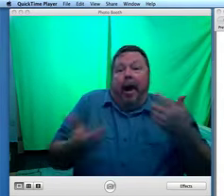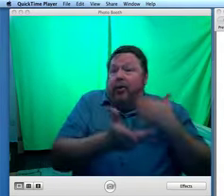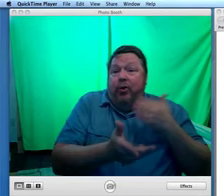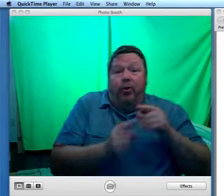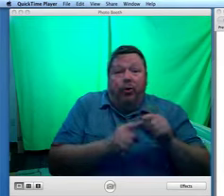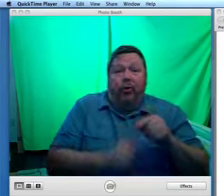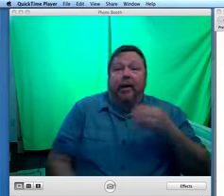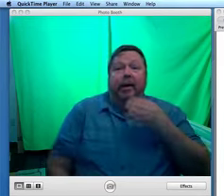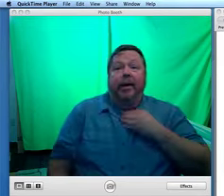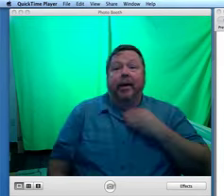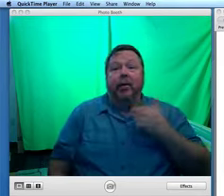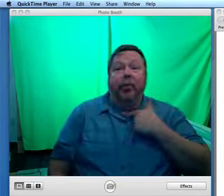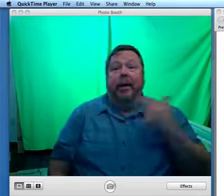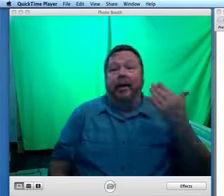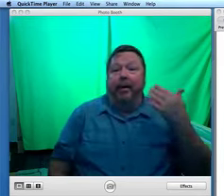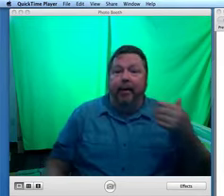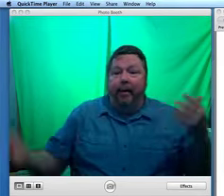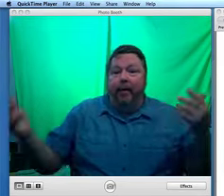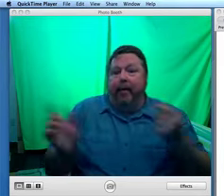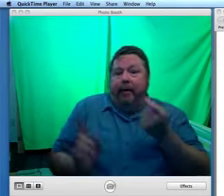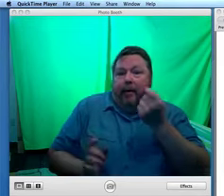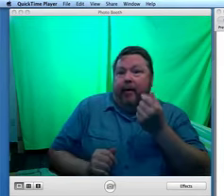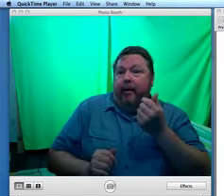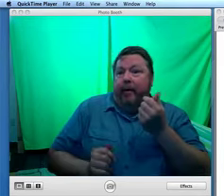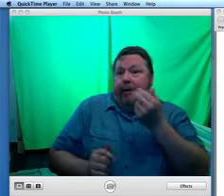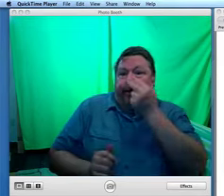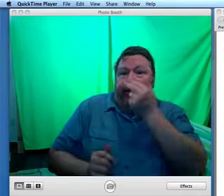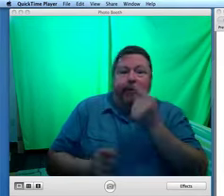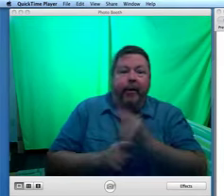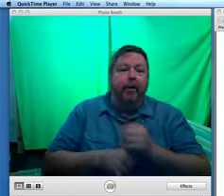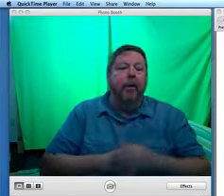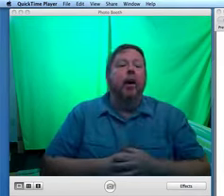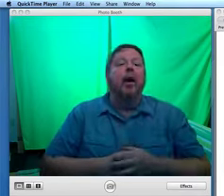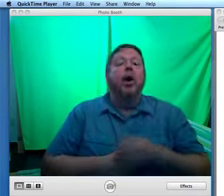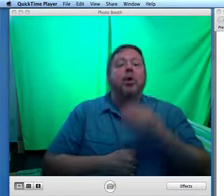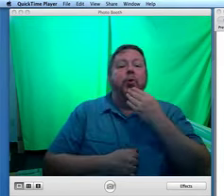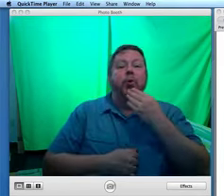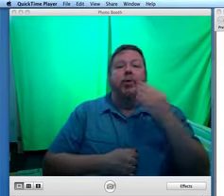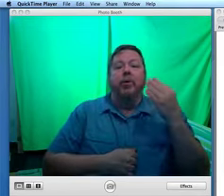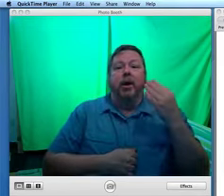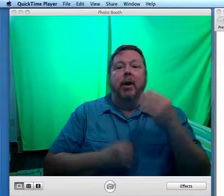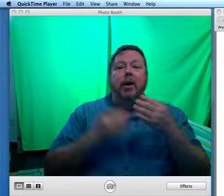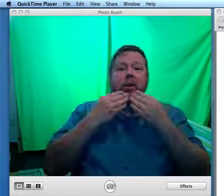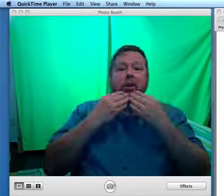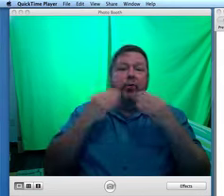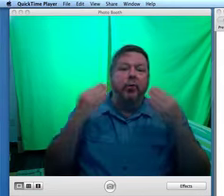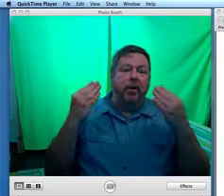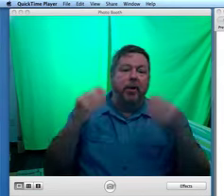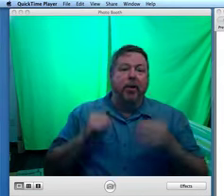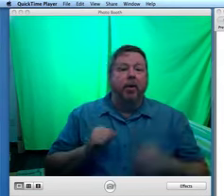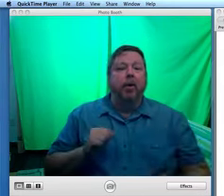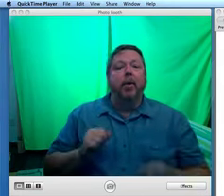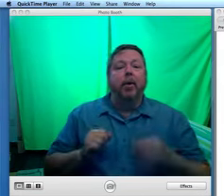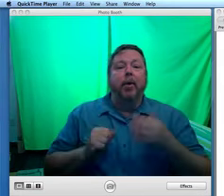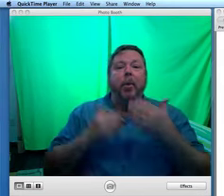I can cue the word nitwit. So funny, right? Noon, noon.